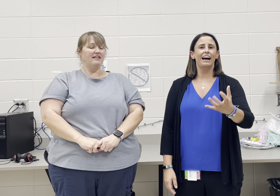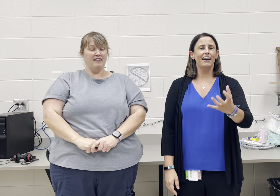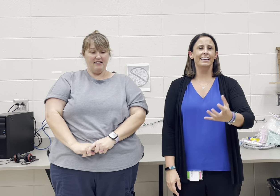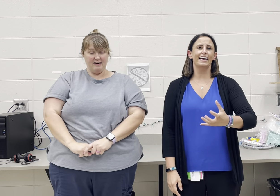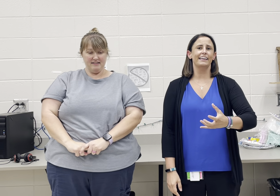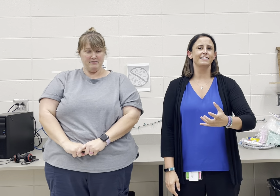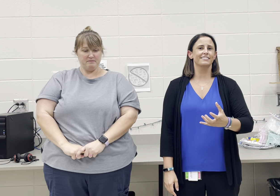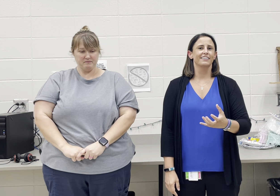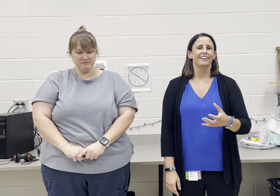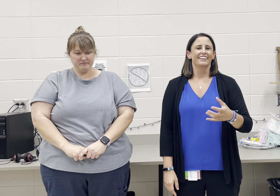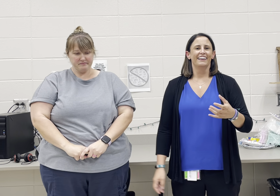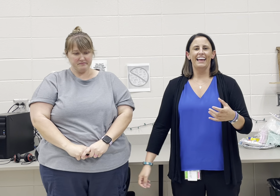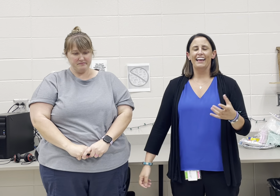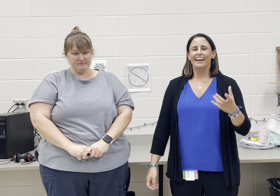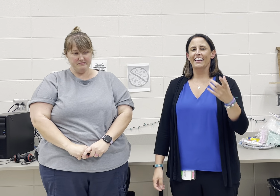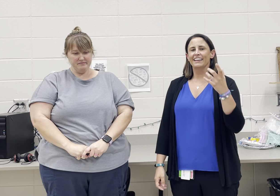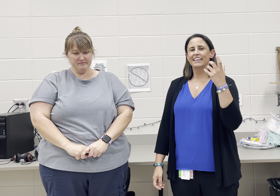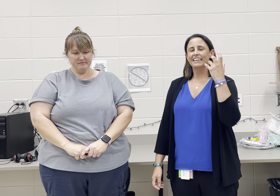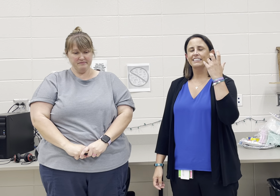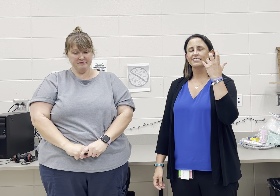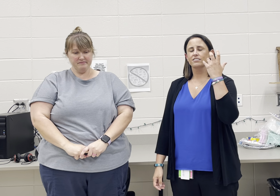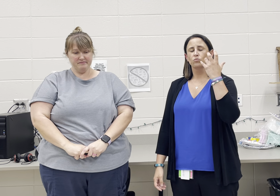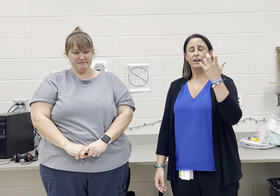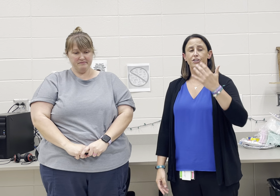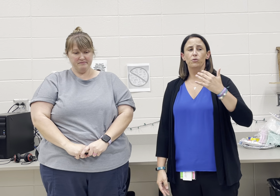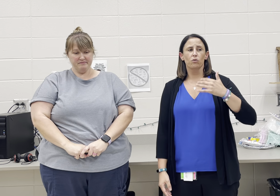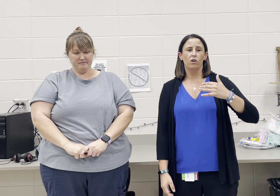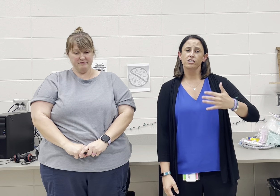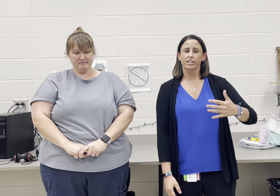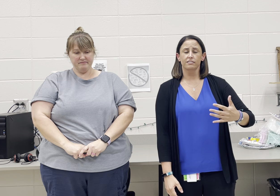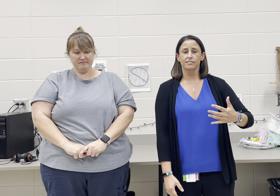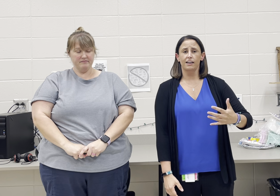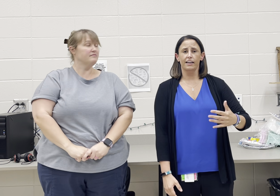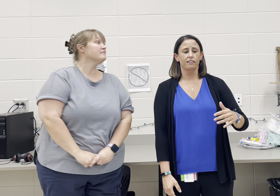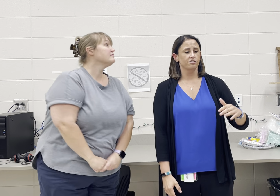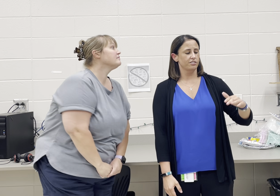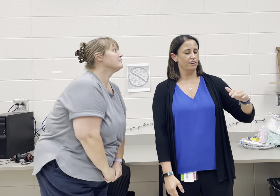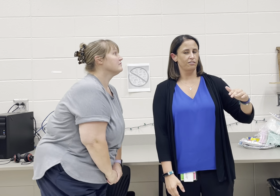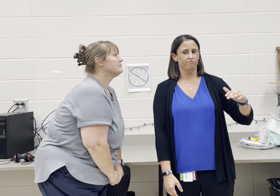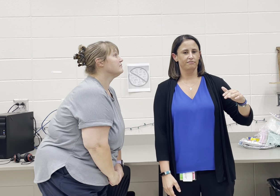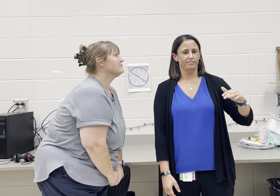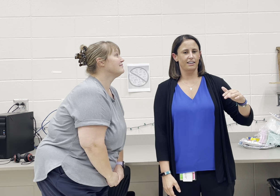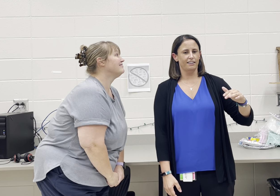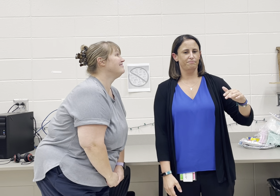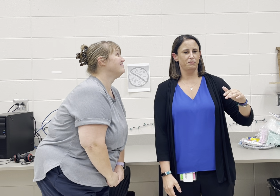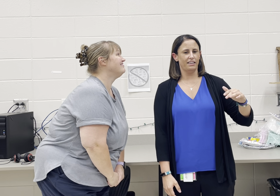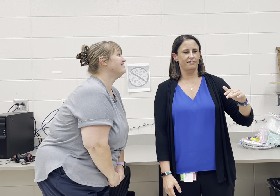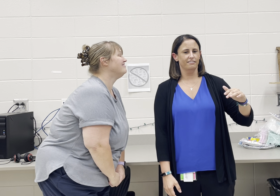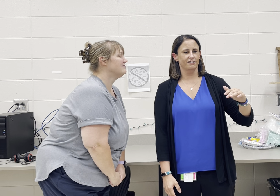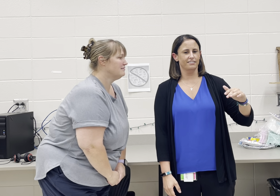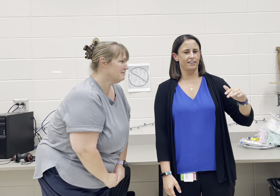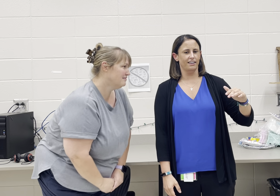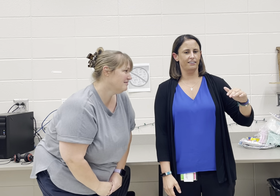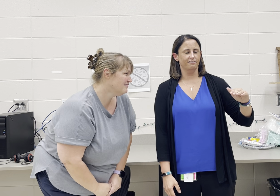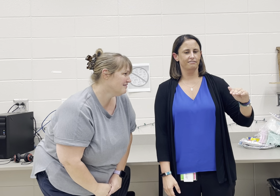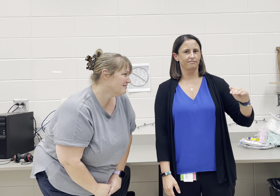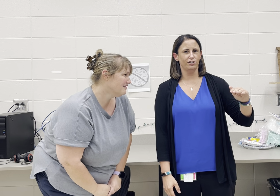eye gaze. And it's where you are watching the sign. So, not me, the sign. You